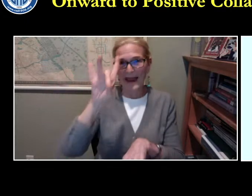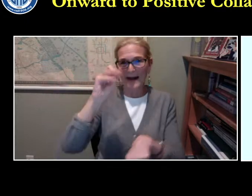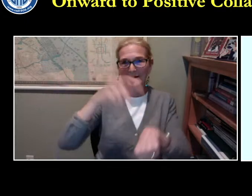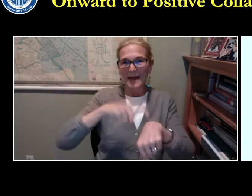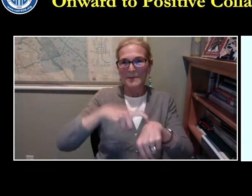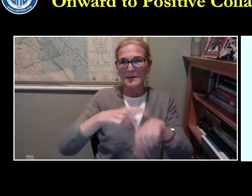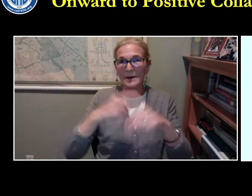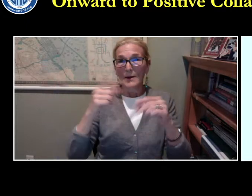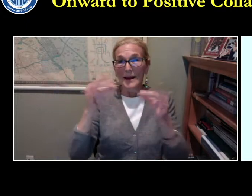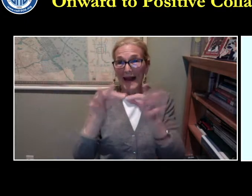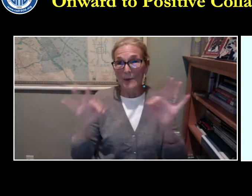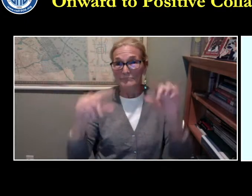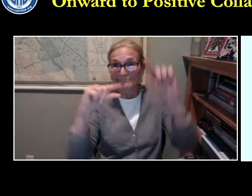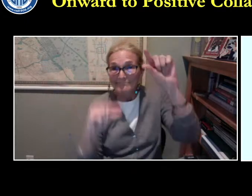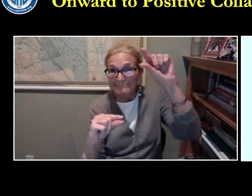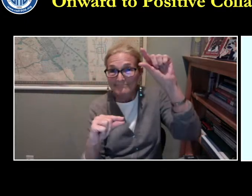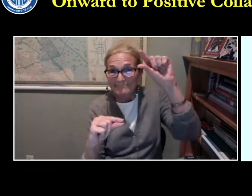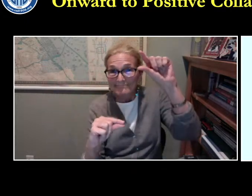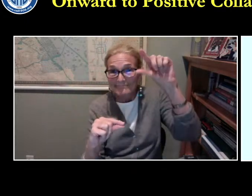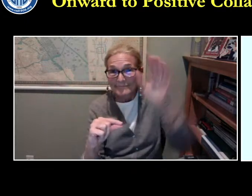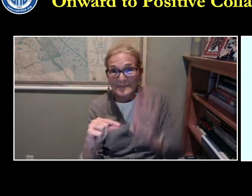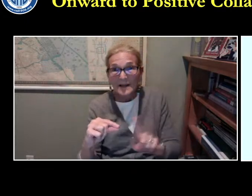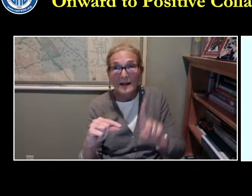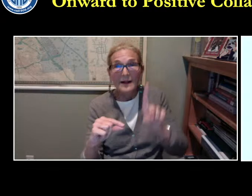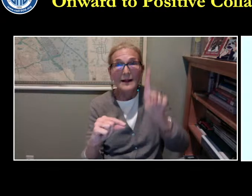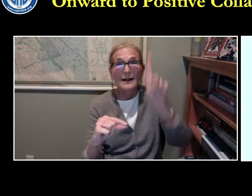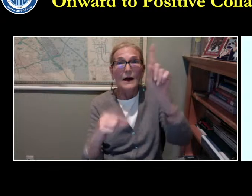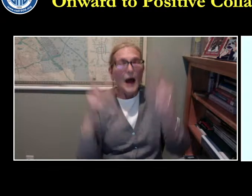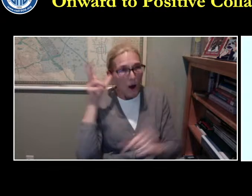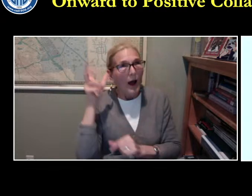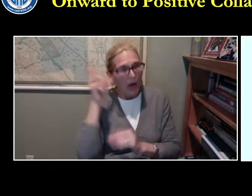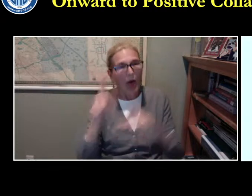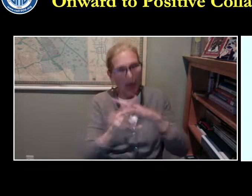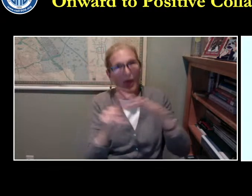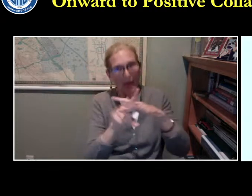at the policy, I think it's 8